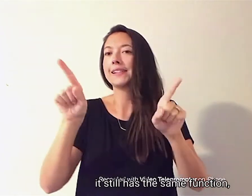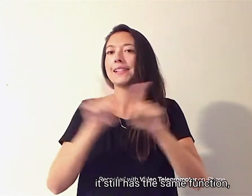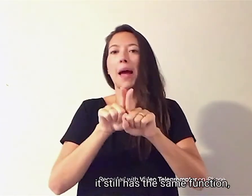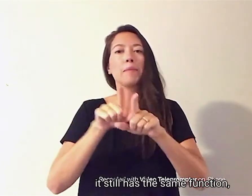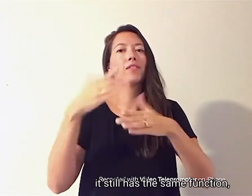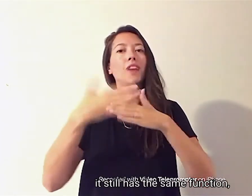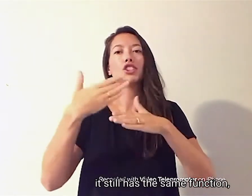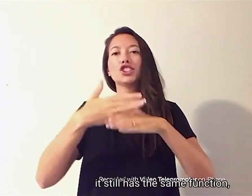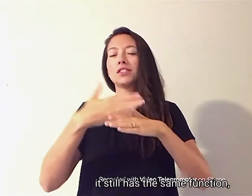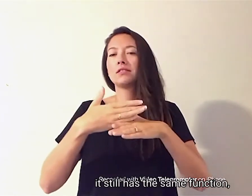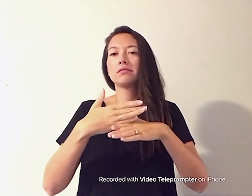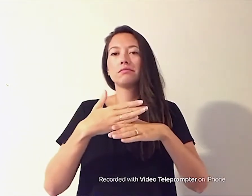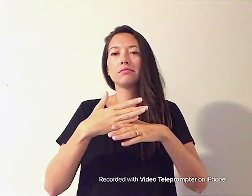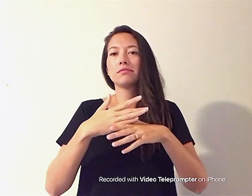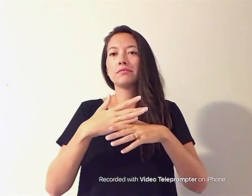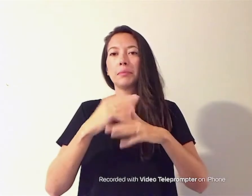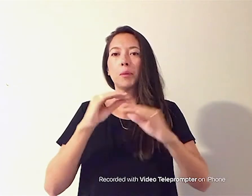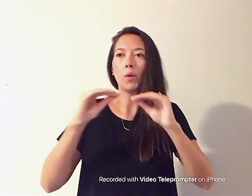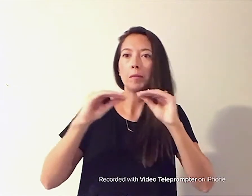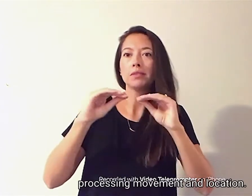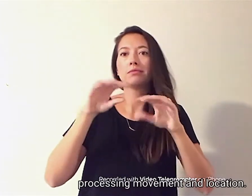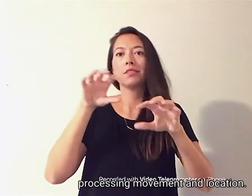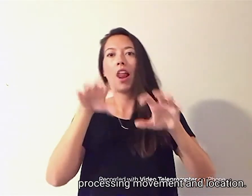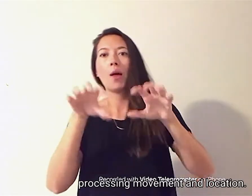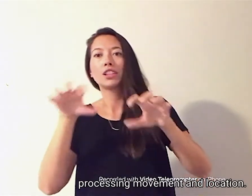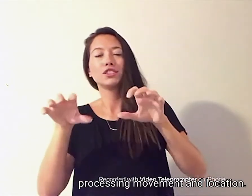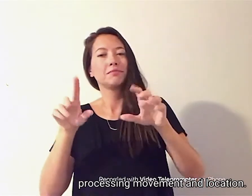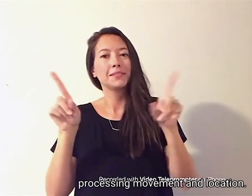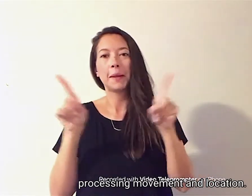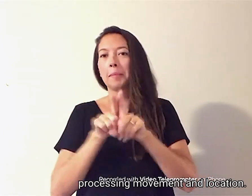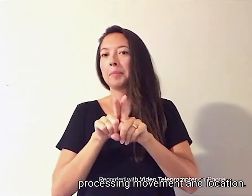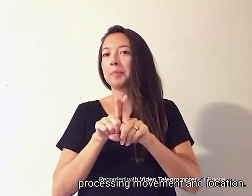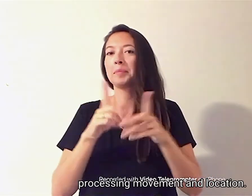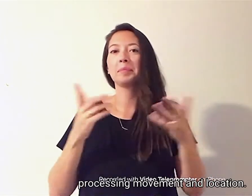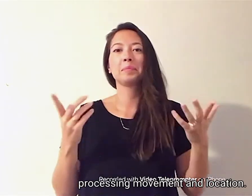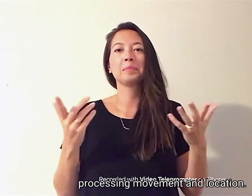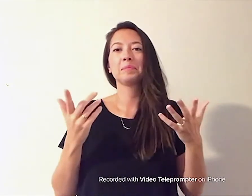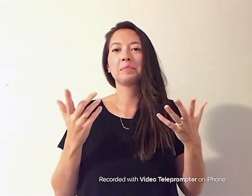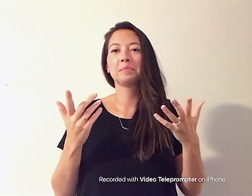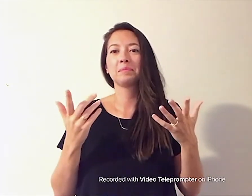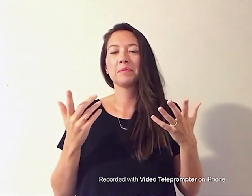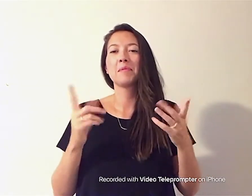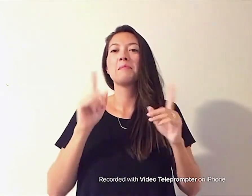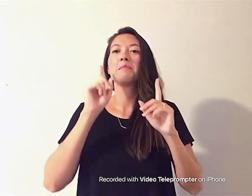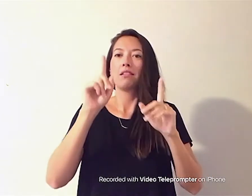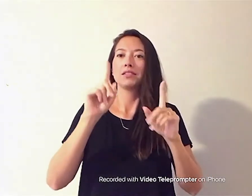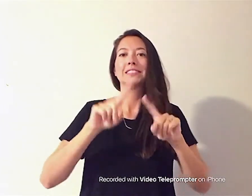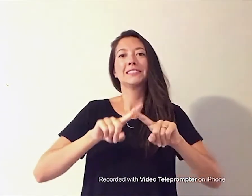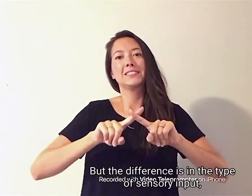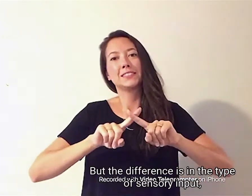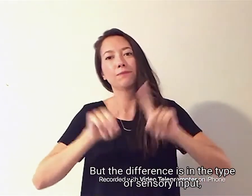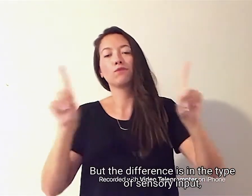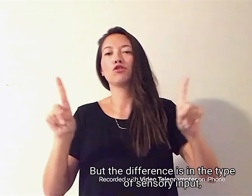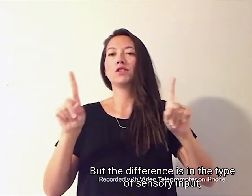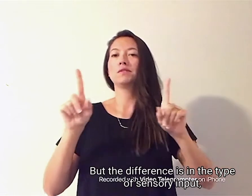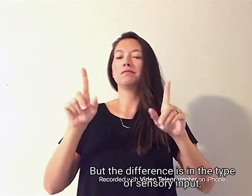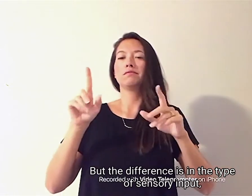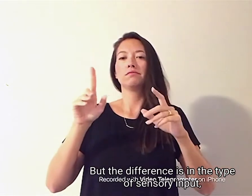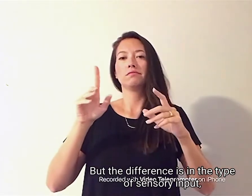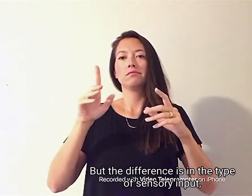has the same function, processing movement and location. But the difference is